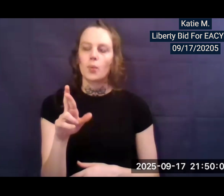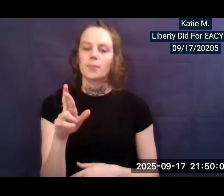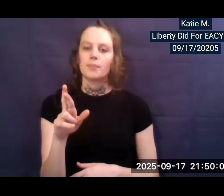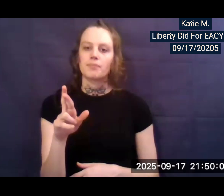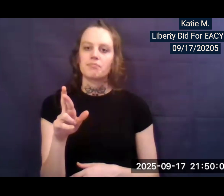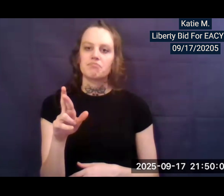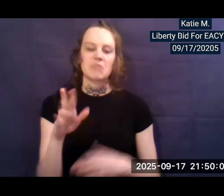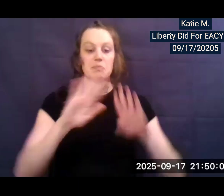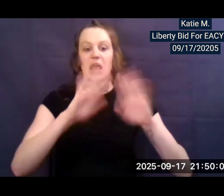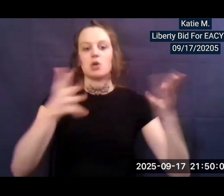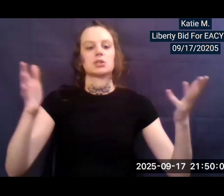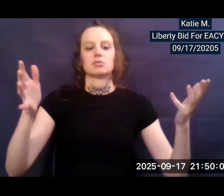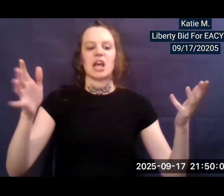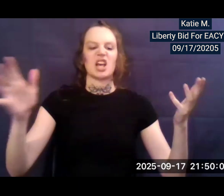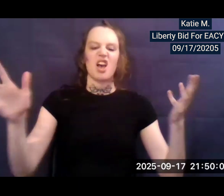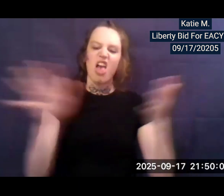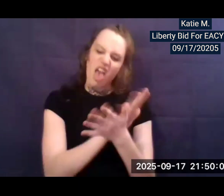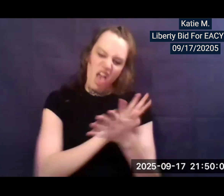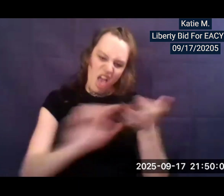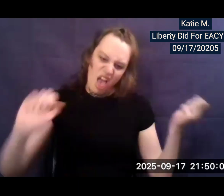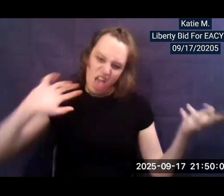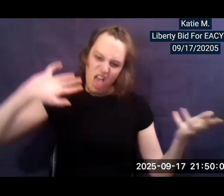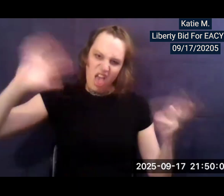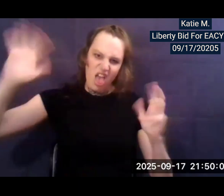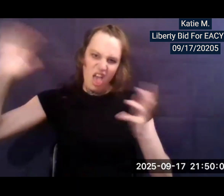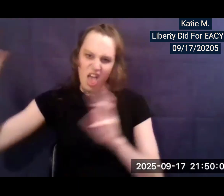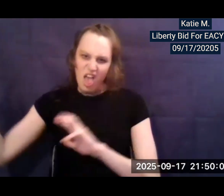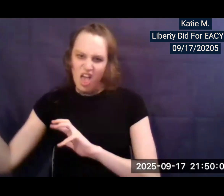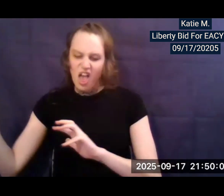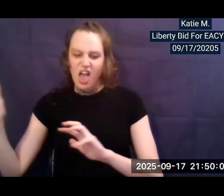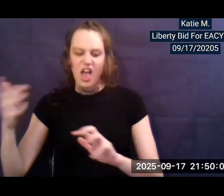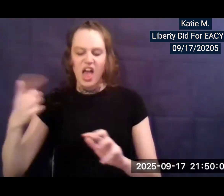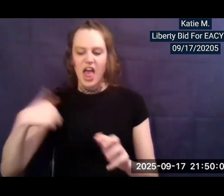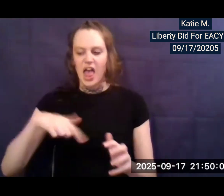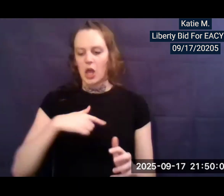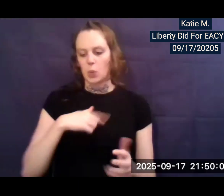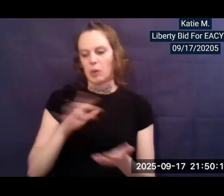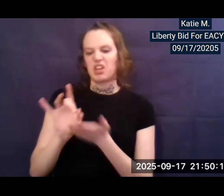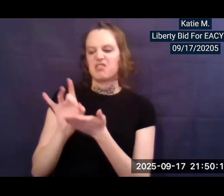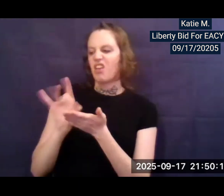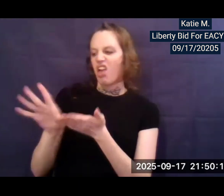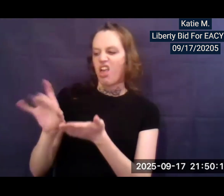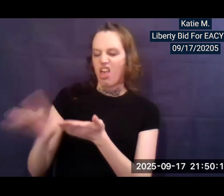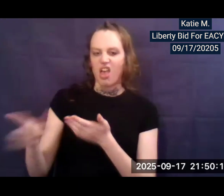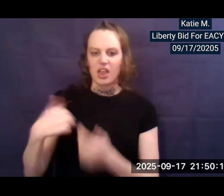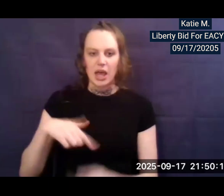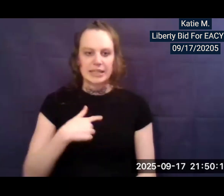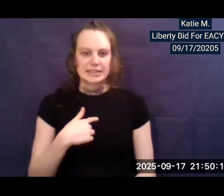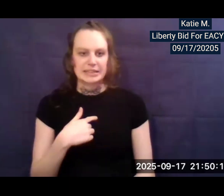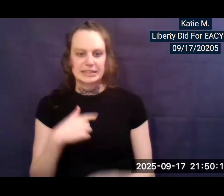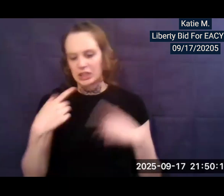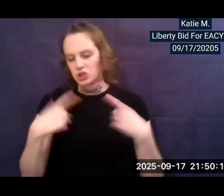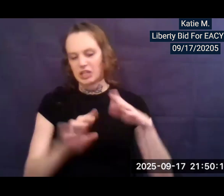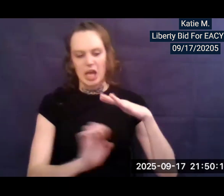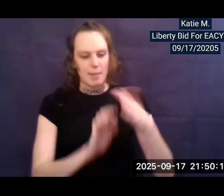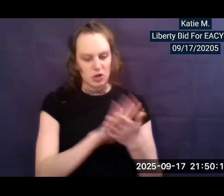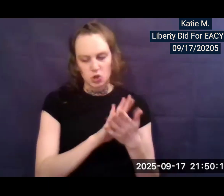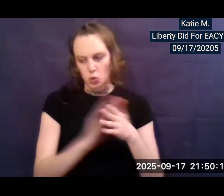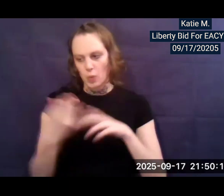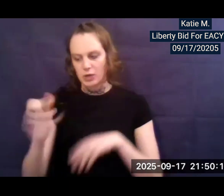house sometimes with his drinking. He would kick us out sometimes when he was drinking, like from grade school to high school. Eventually, like I